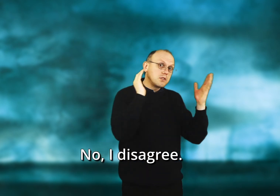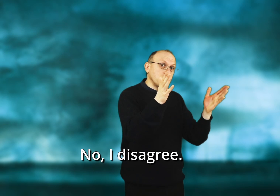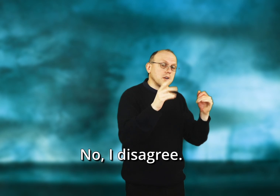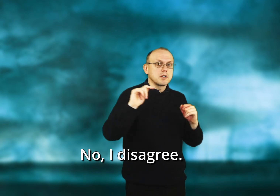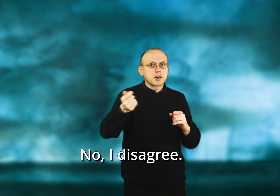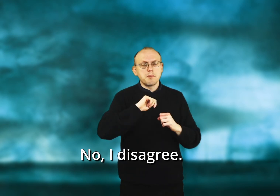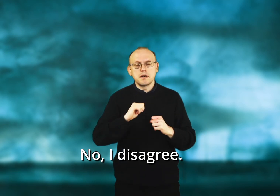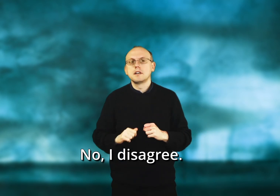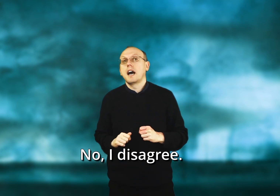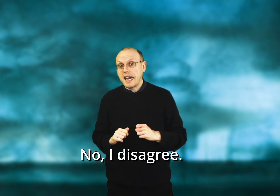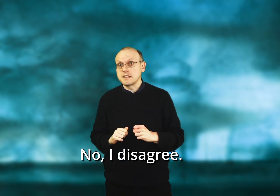No, I disagree.